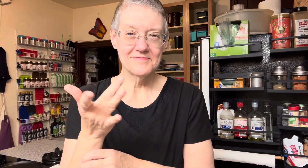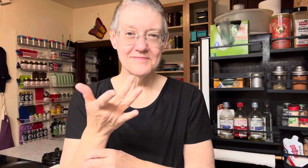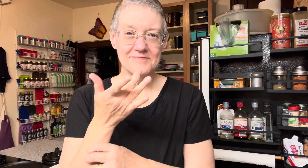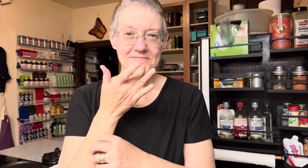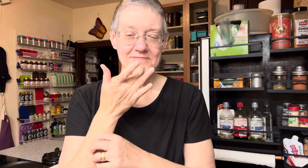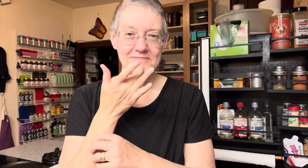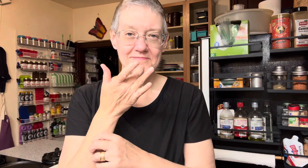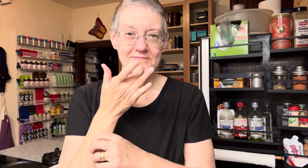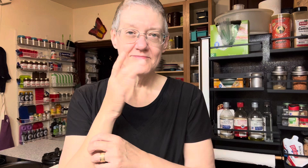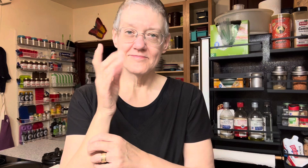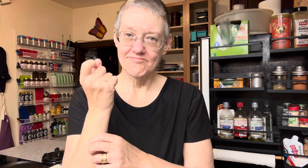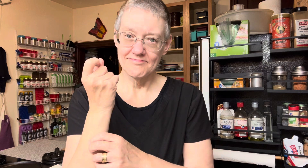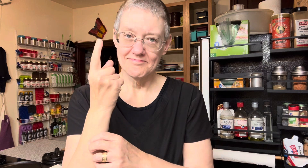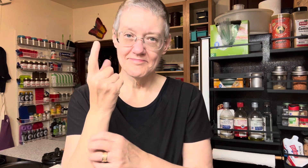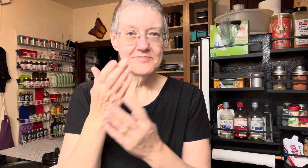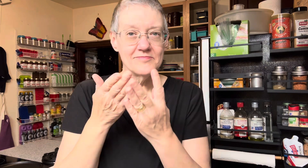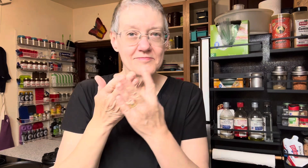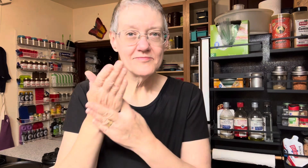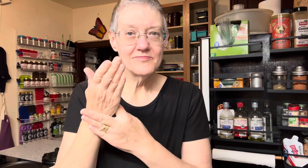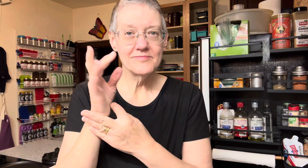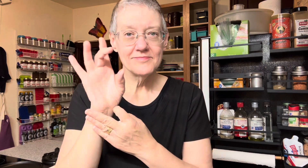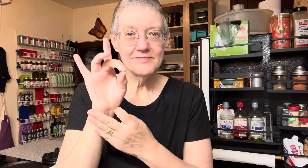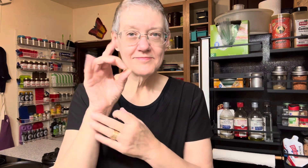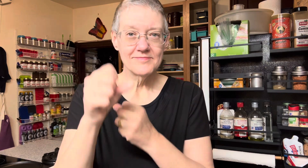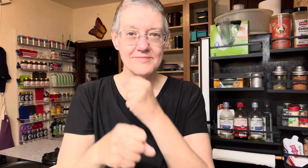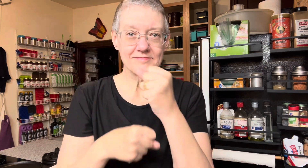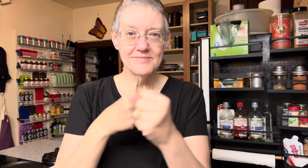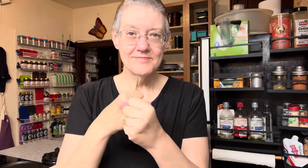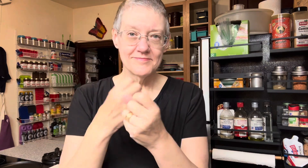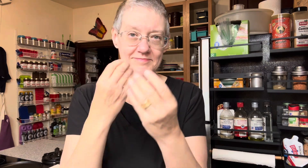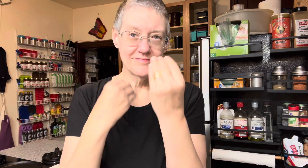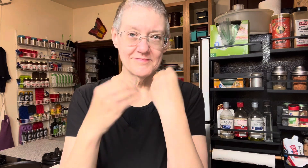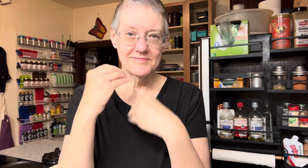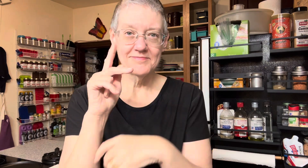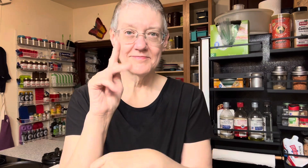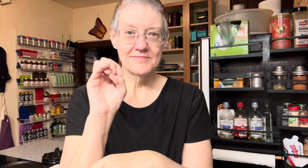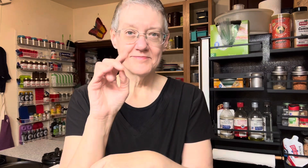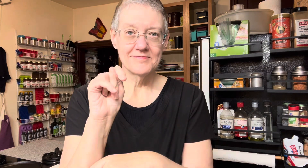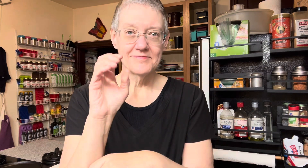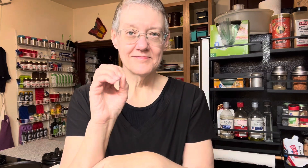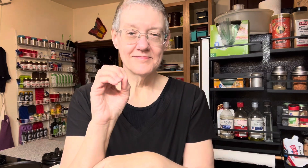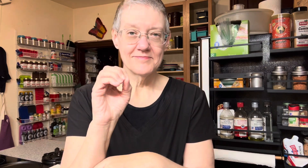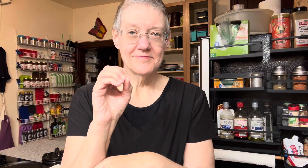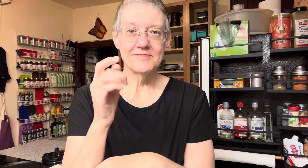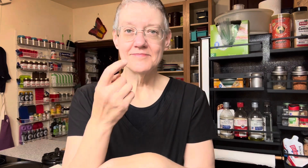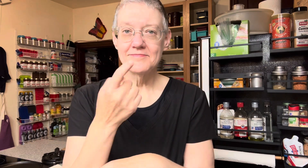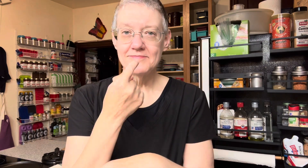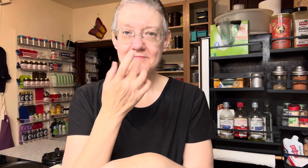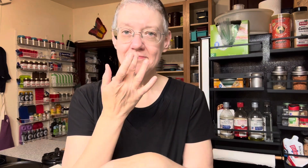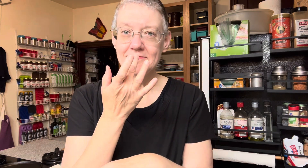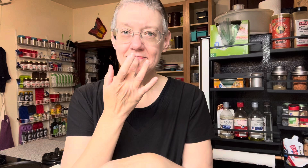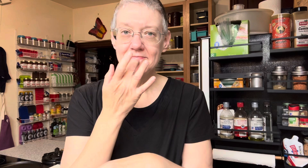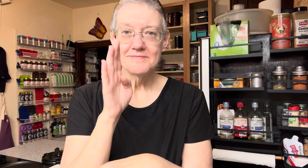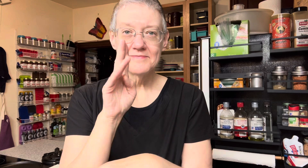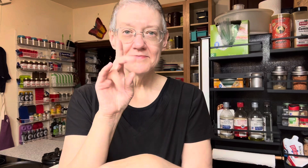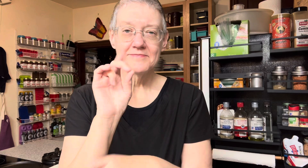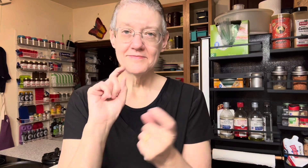taste. Now understand, I've been doing ketos for 8 years, and through those 8 years, my taste buds have